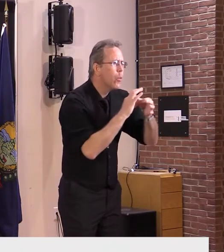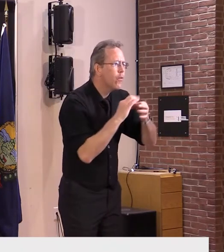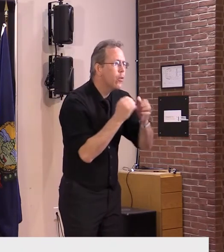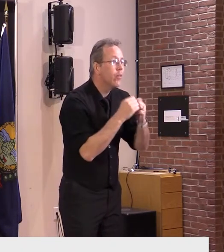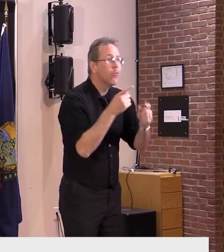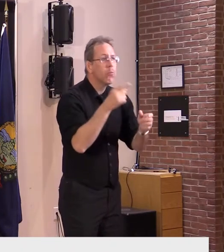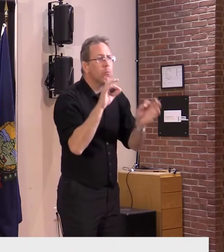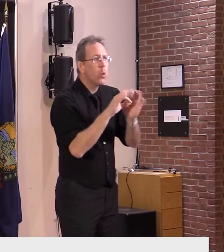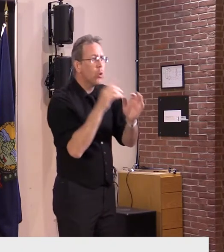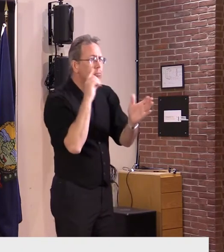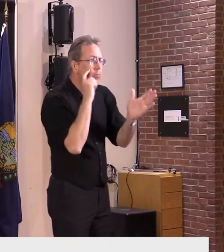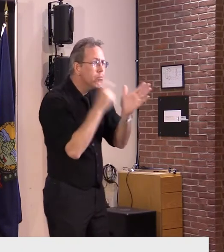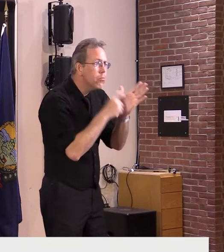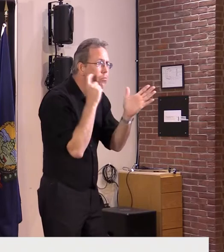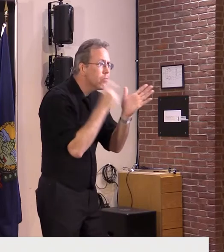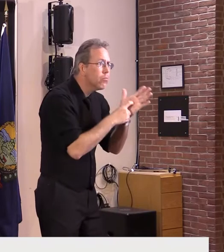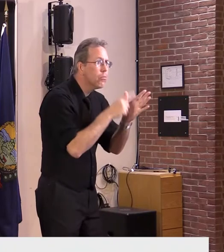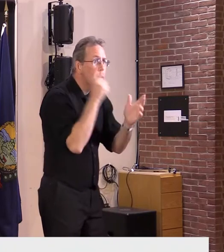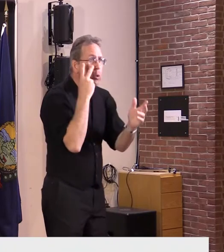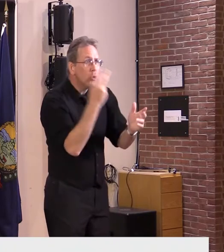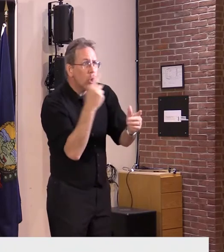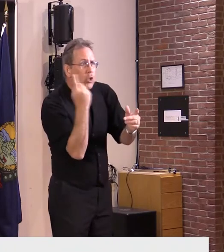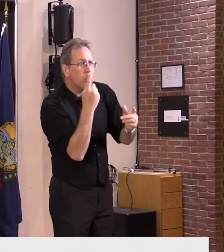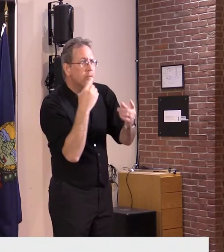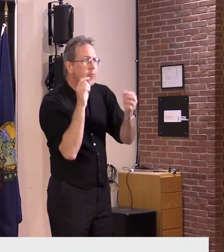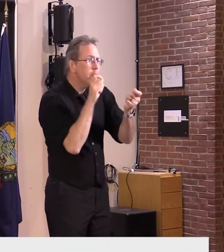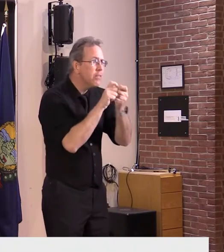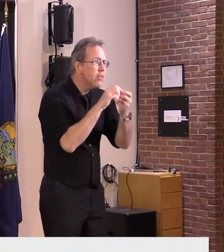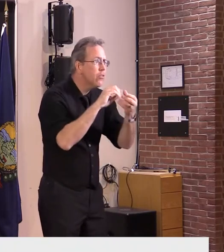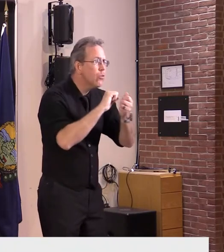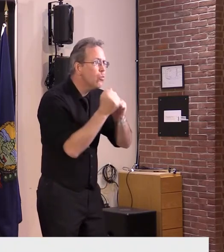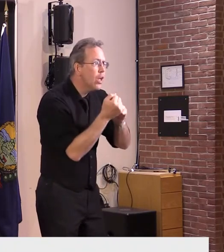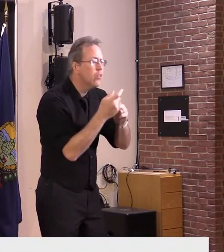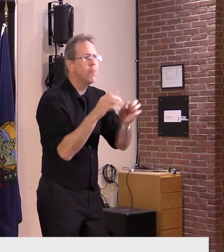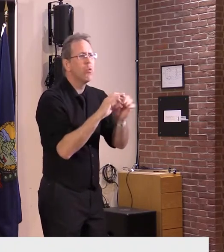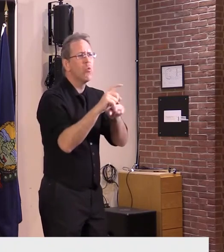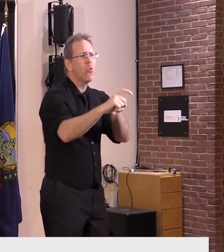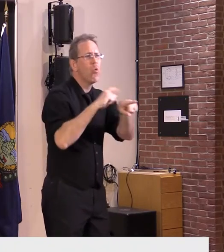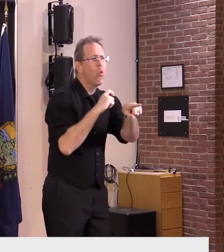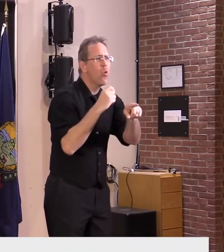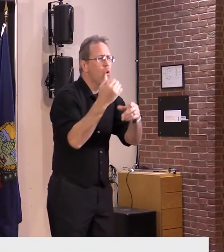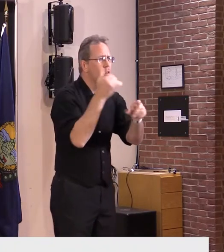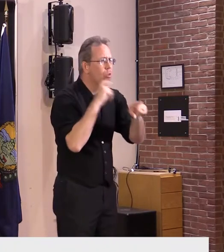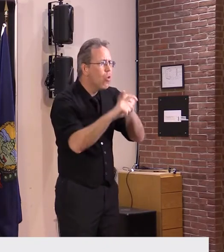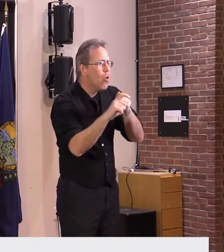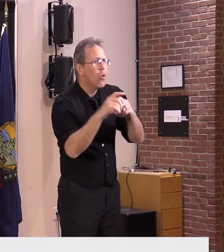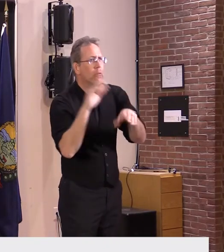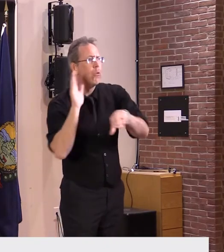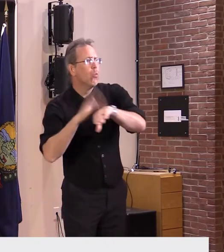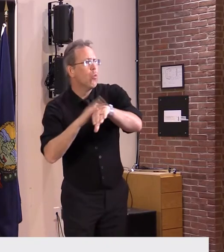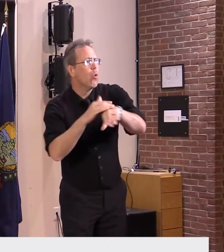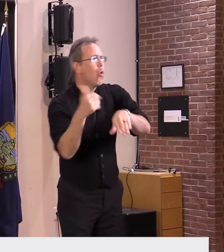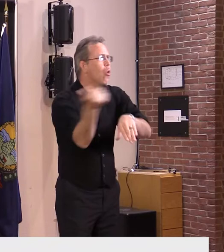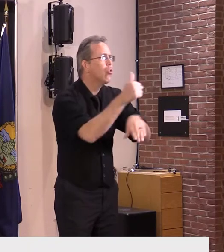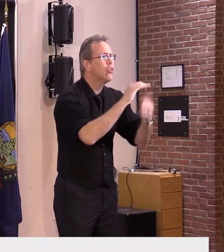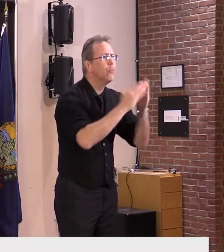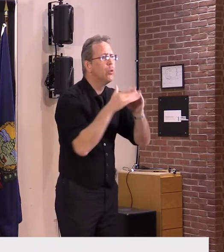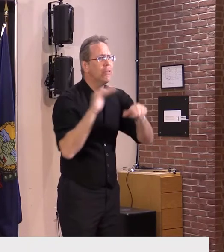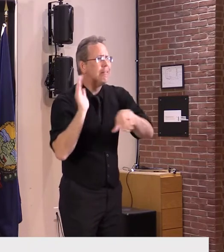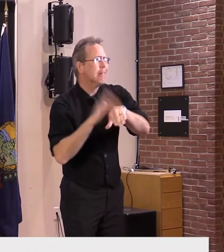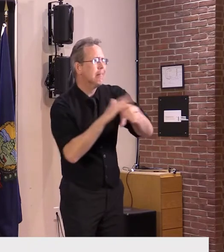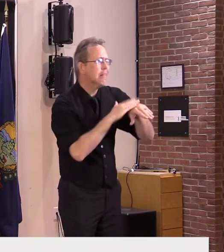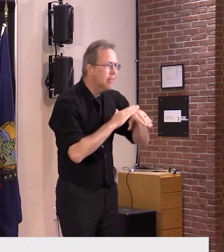particular, but also people calling with early warnings around whether it's odd